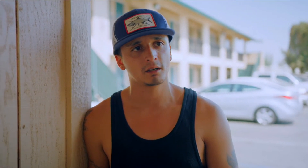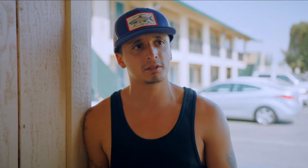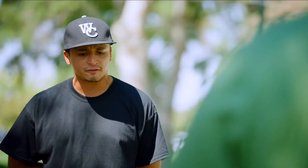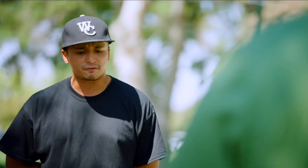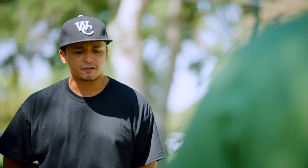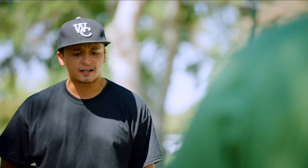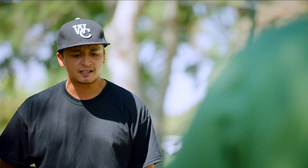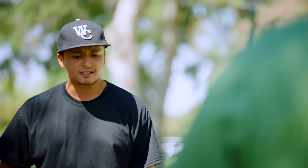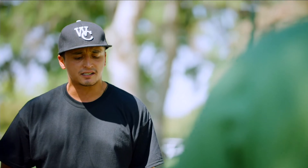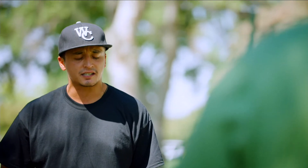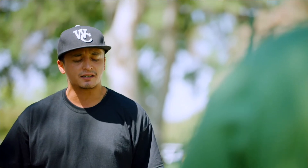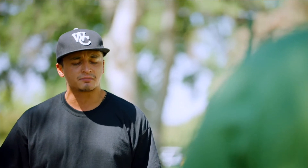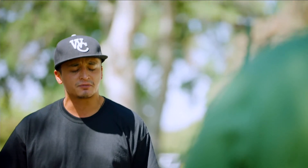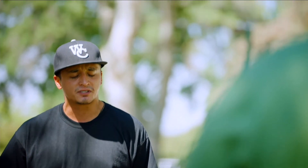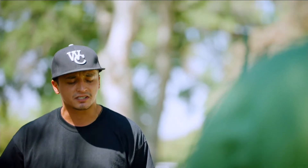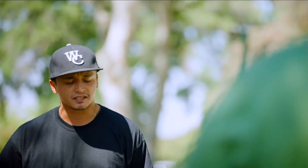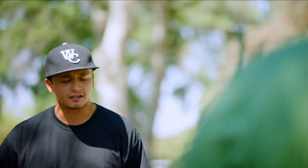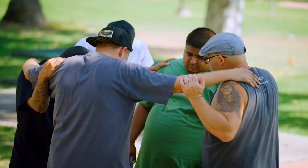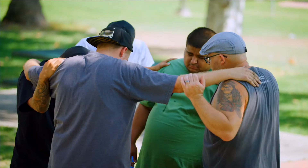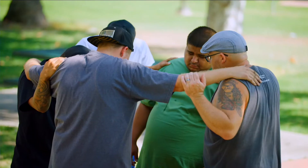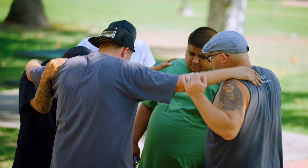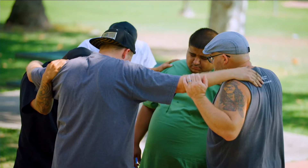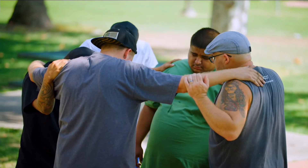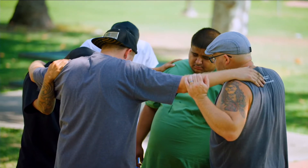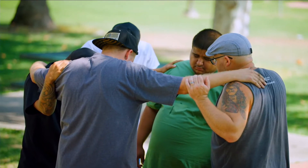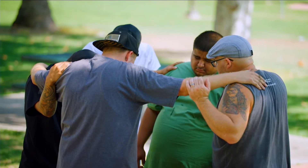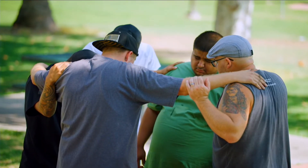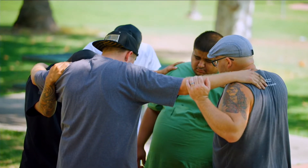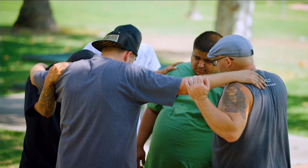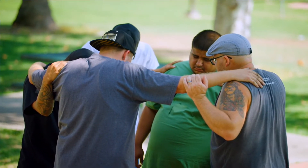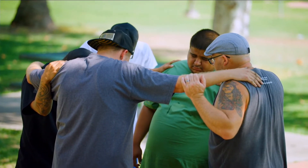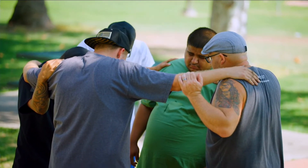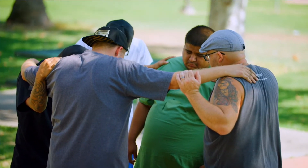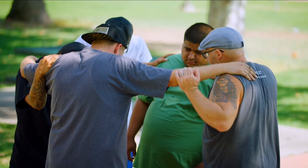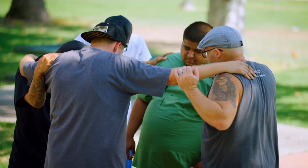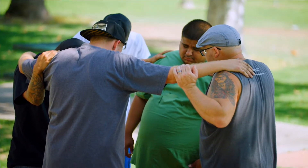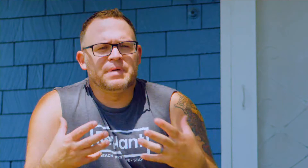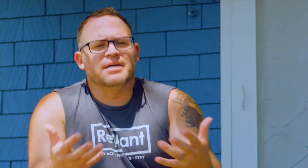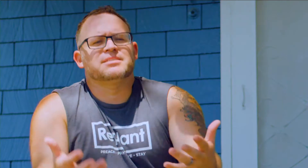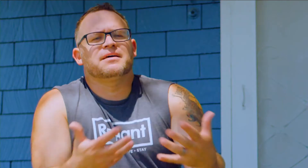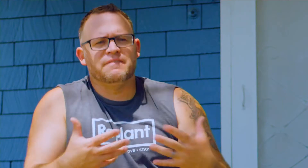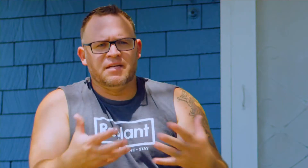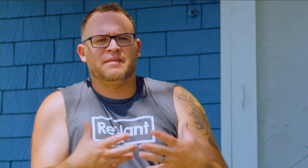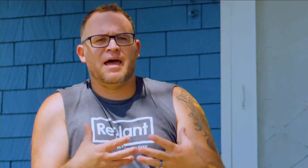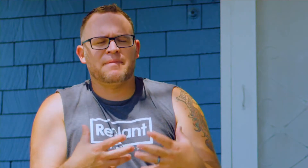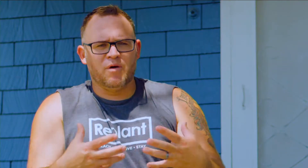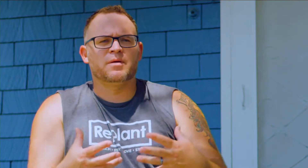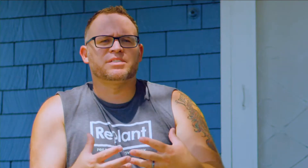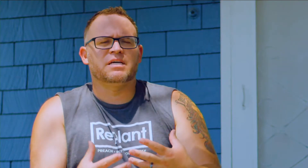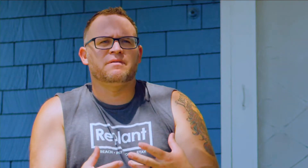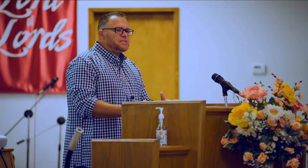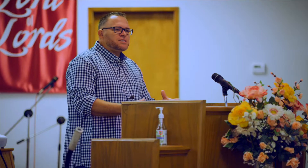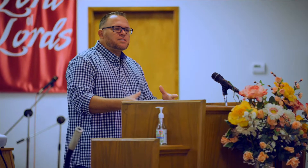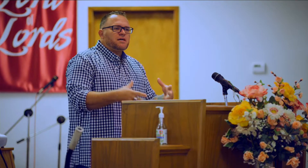lives. But this man looked past all that. He just shows us love that the world didn't show us. Because of the giving of Nan that